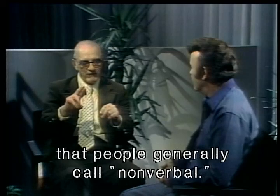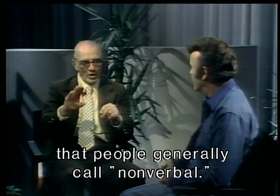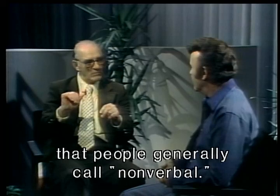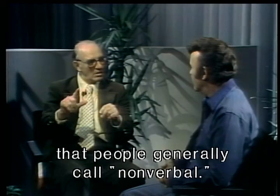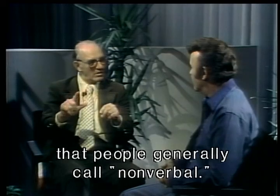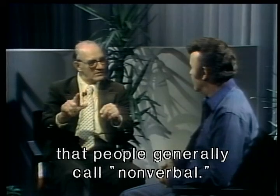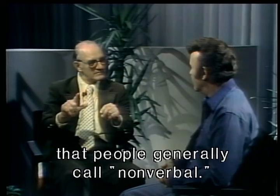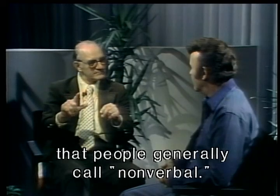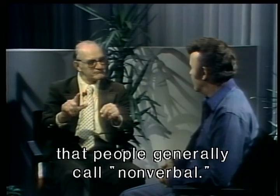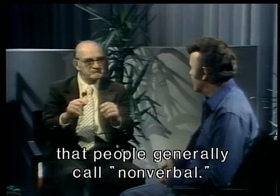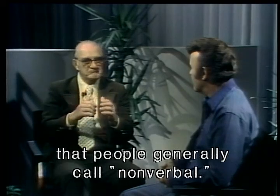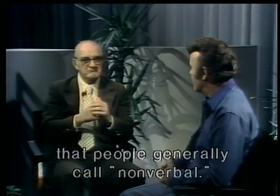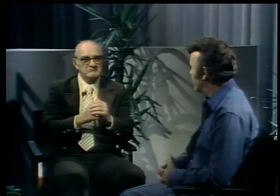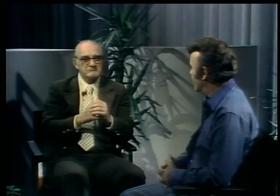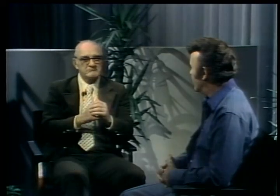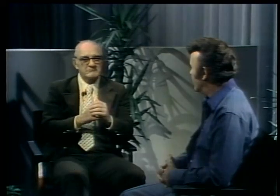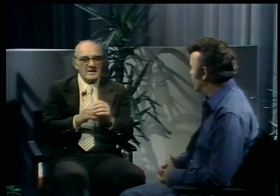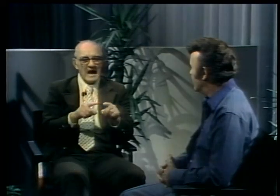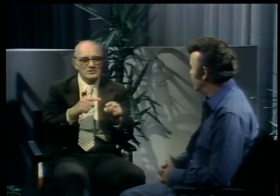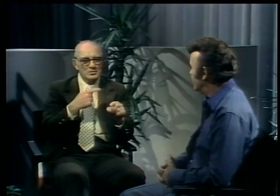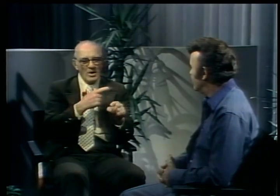non-verbal. As you know,